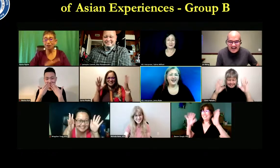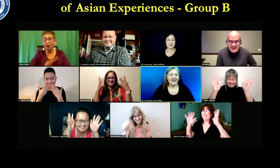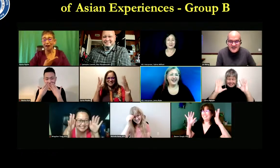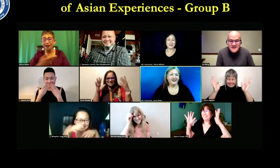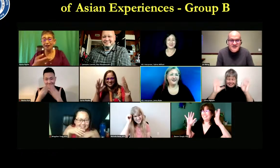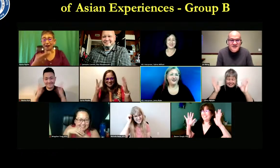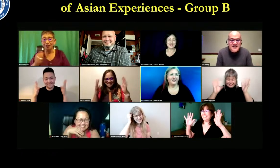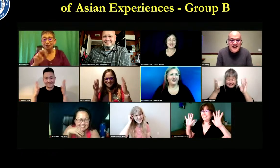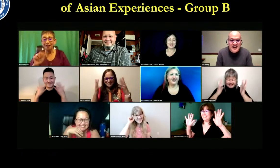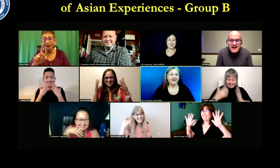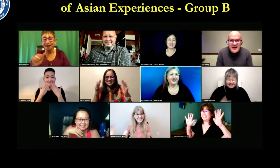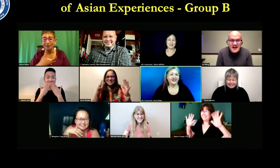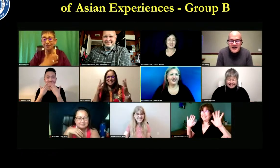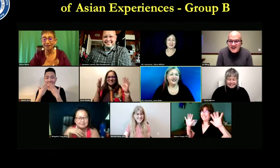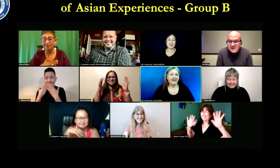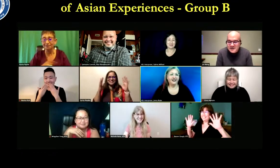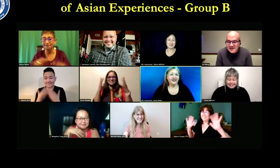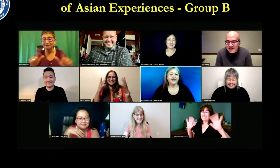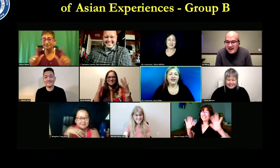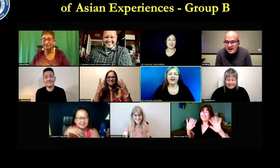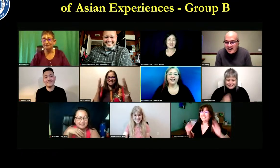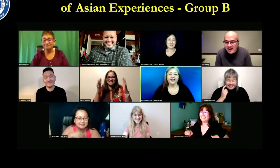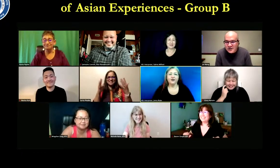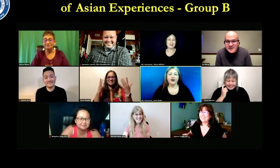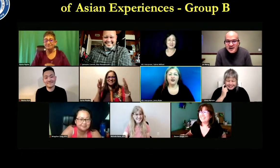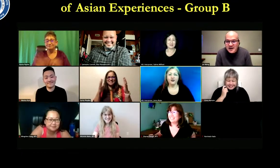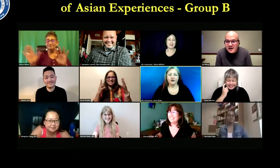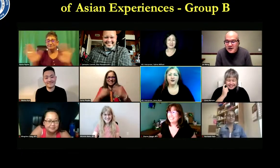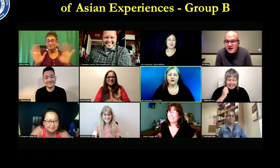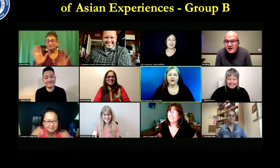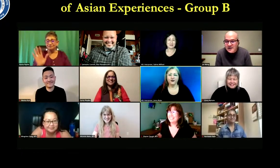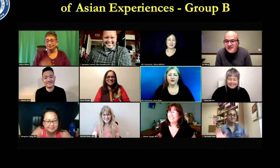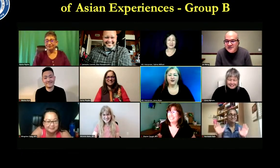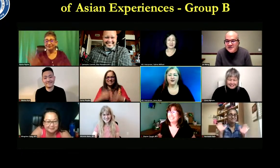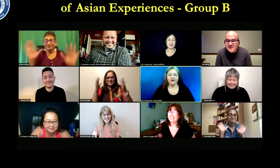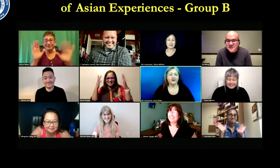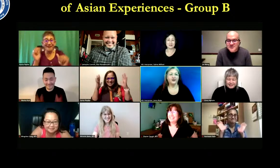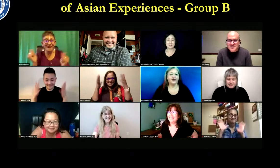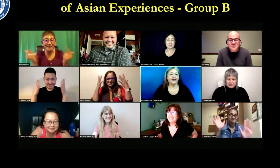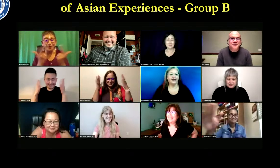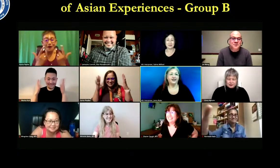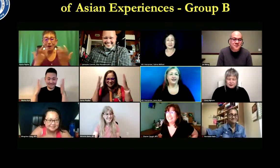Hand waves, very good. Ashada, where are you?